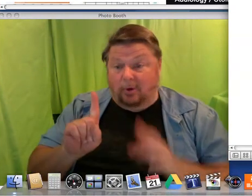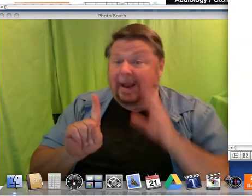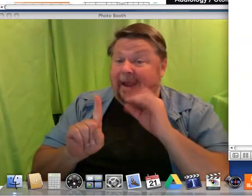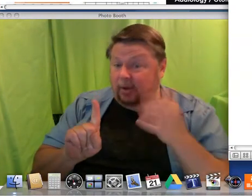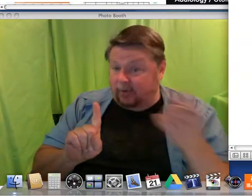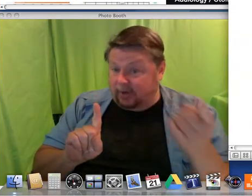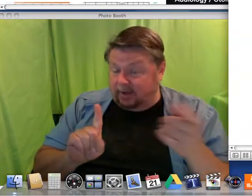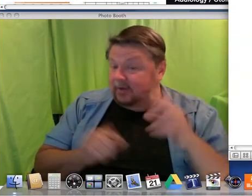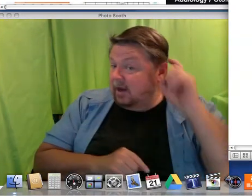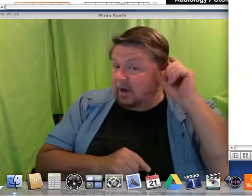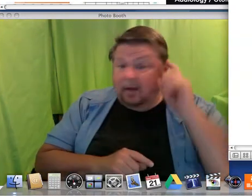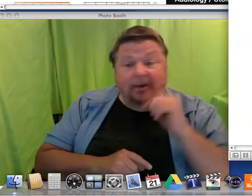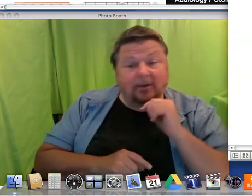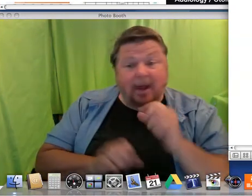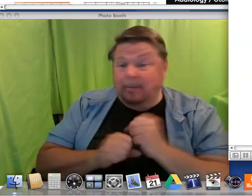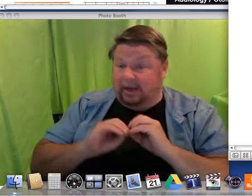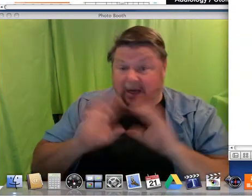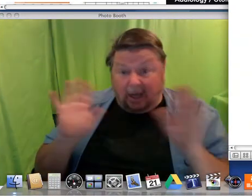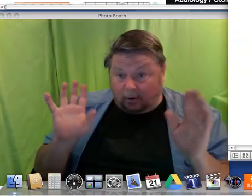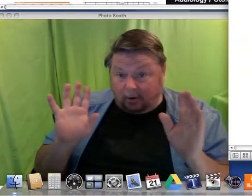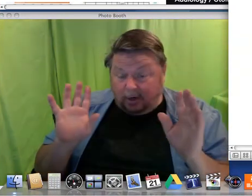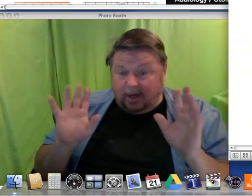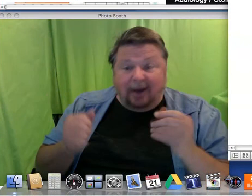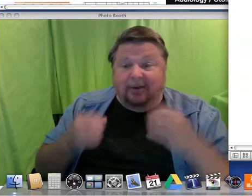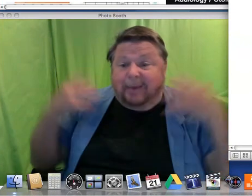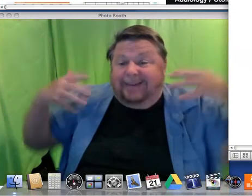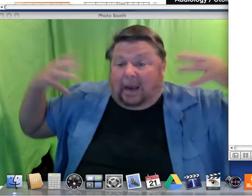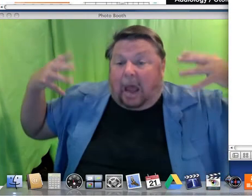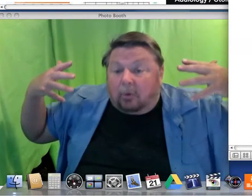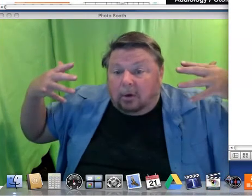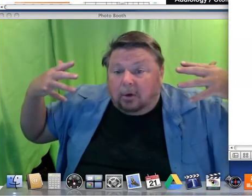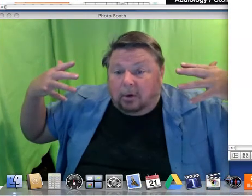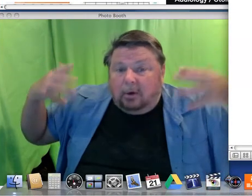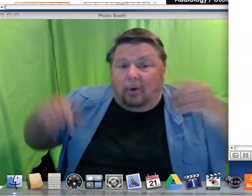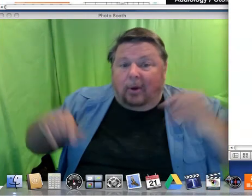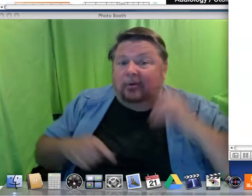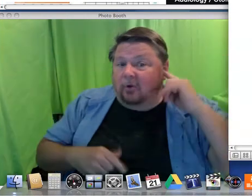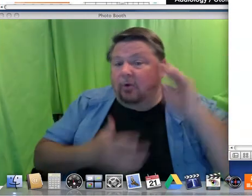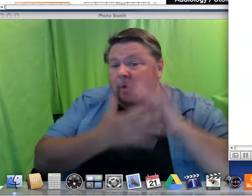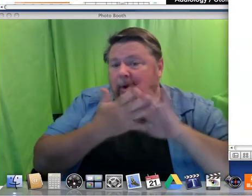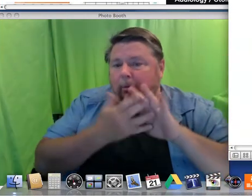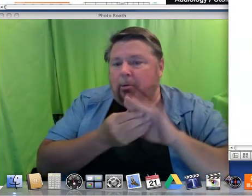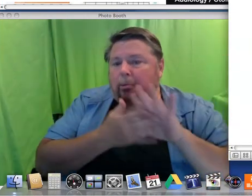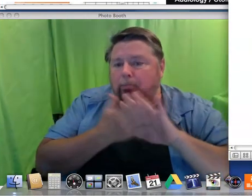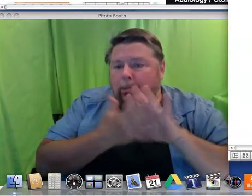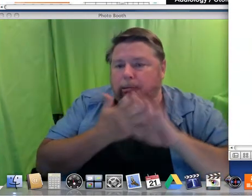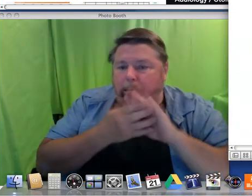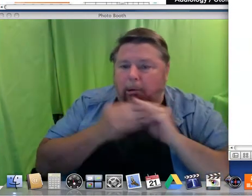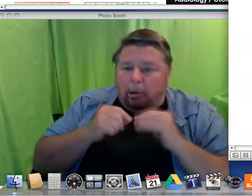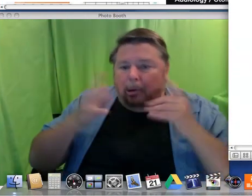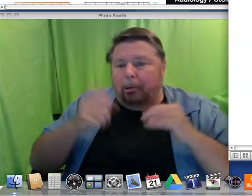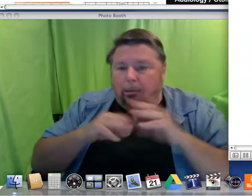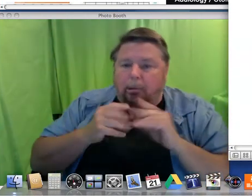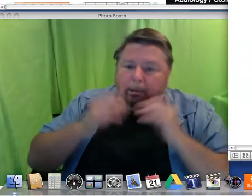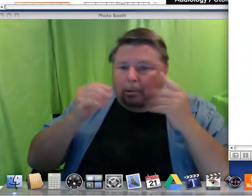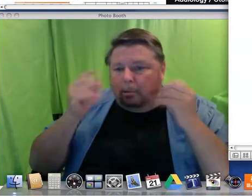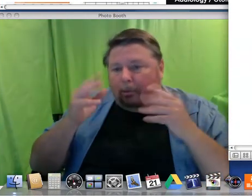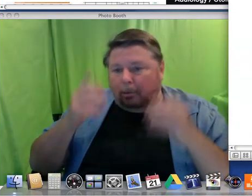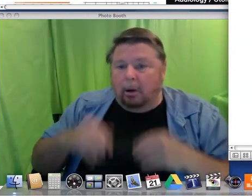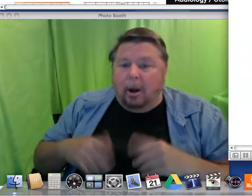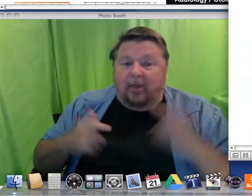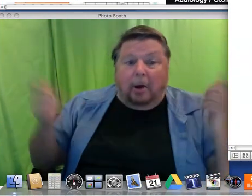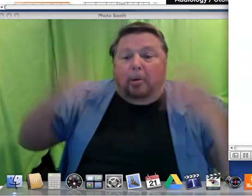Oh, and the other thing is, a hearing aid does not make it clear; it just makes it loud. Okay, so if you're already hearing it as multiple sound, and you can't understand